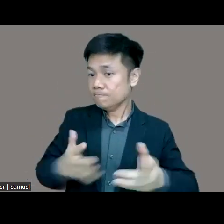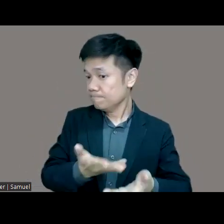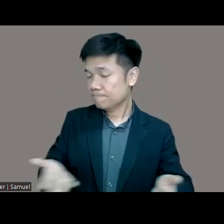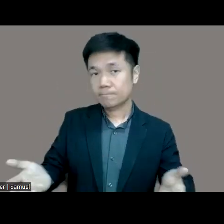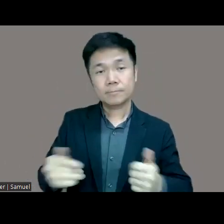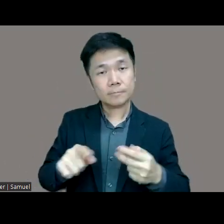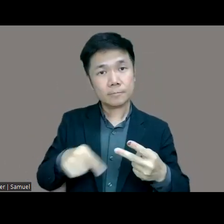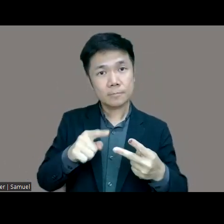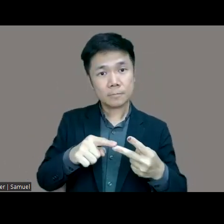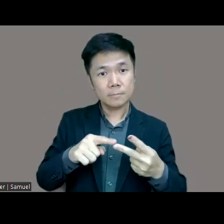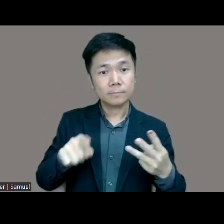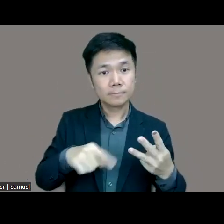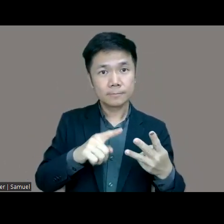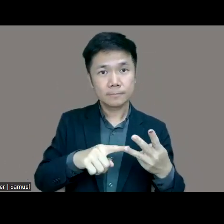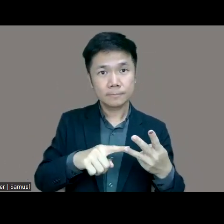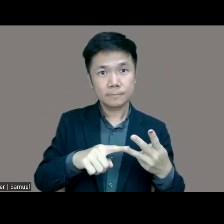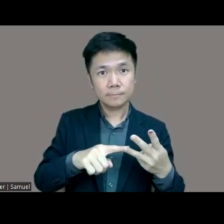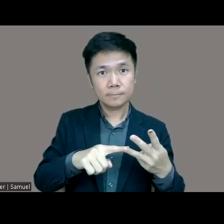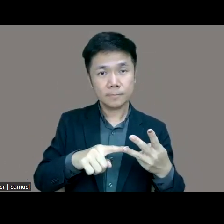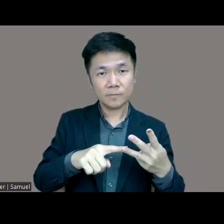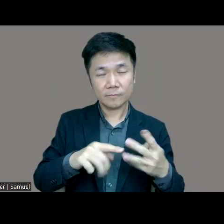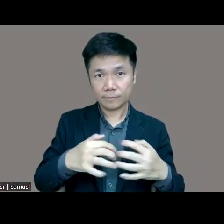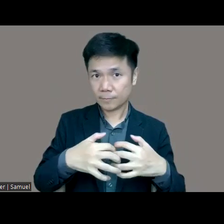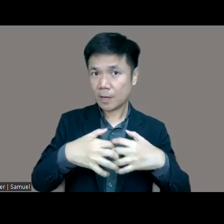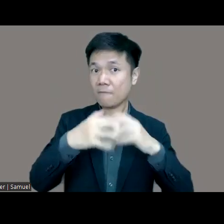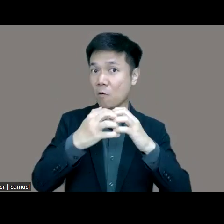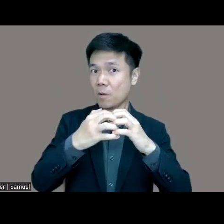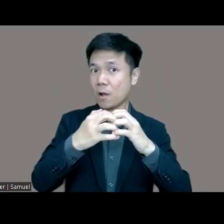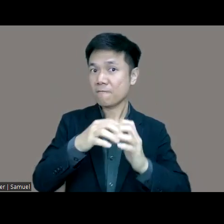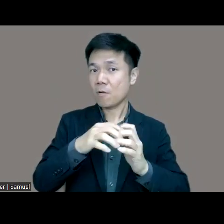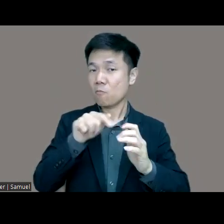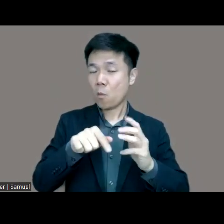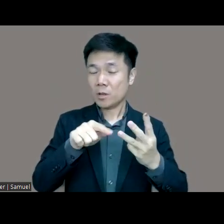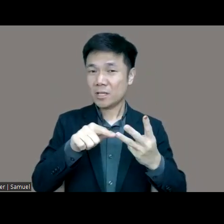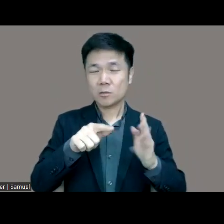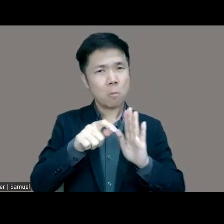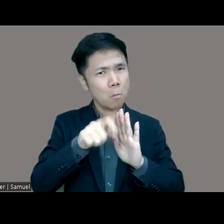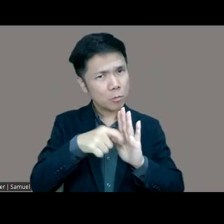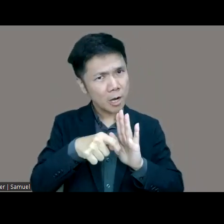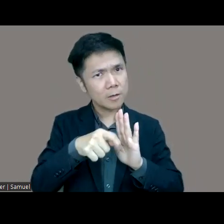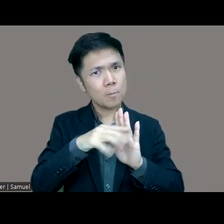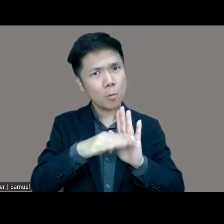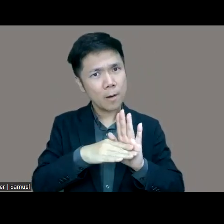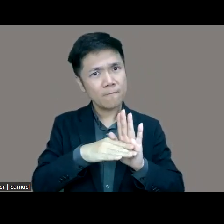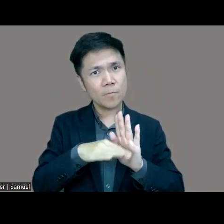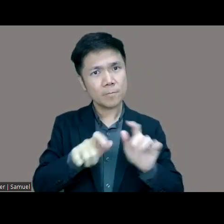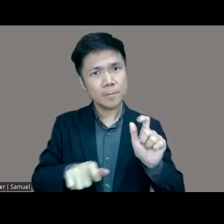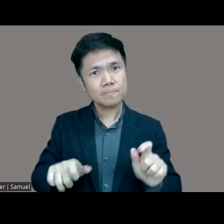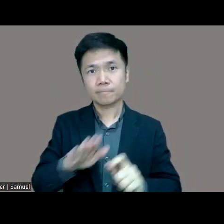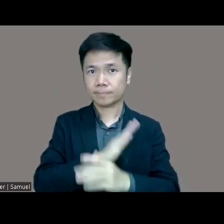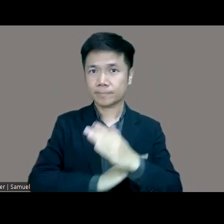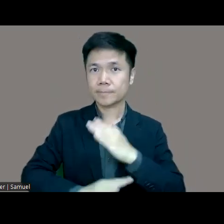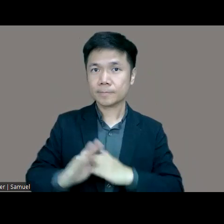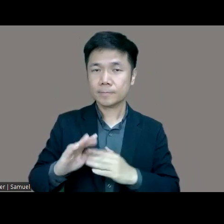establishing agencies or strengthening programs for persons with disabilities within those agencies.